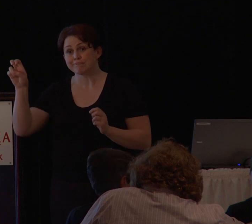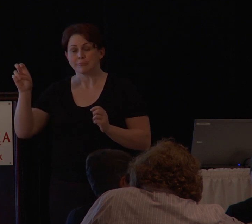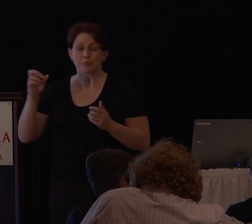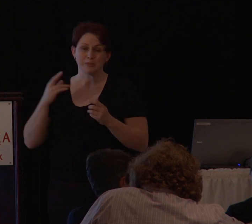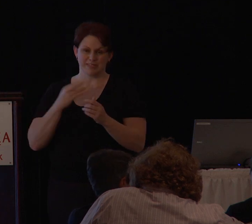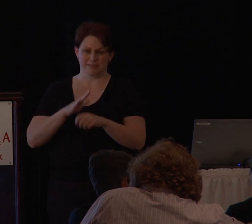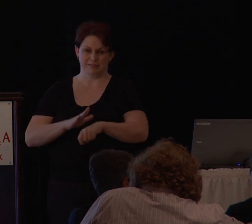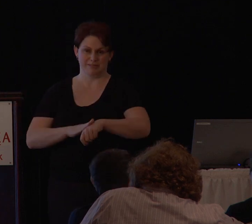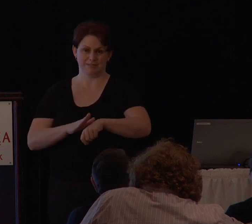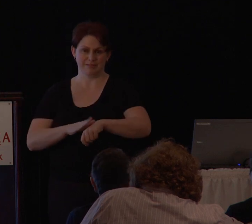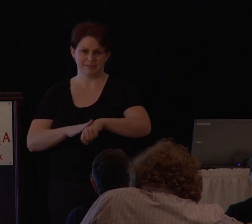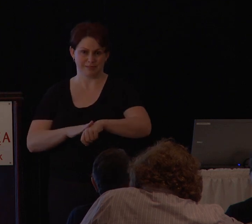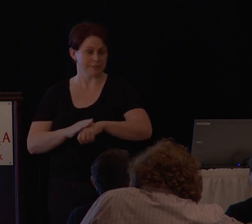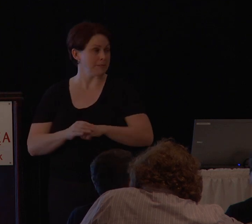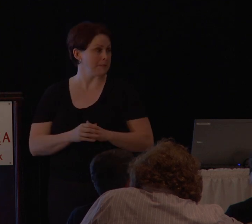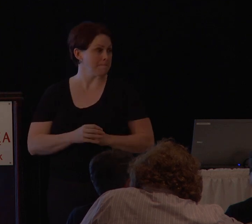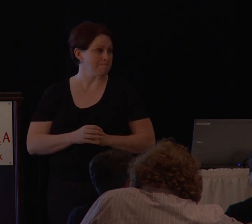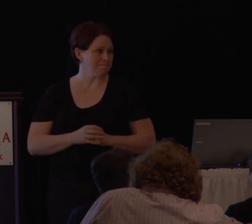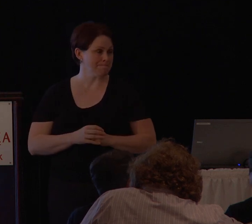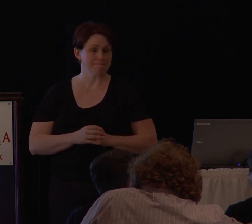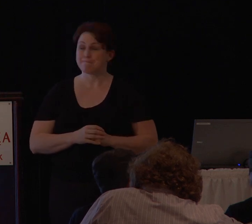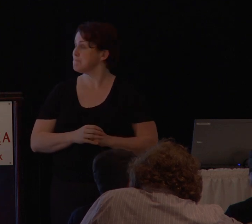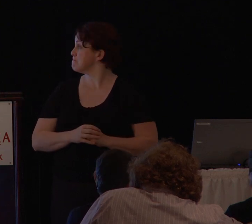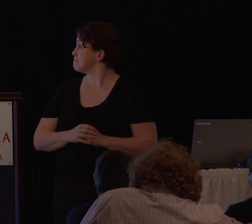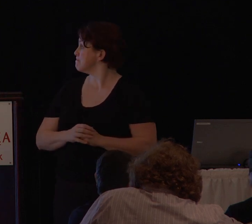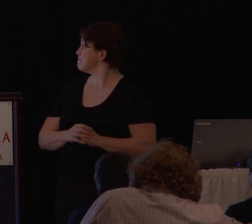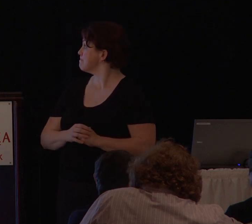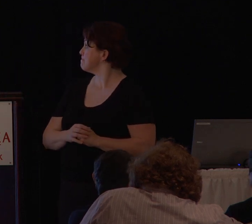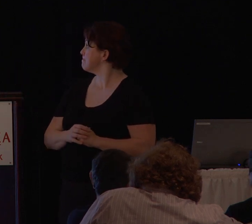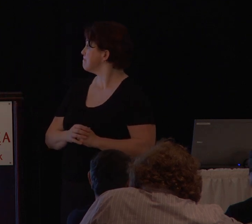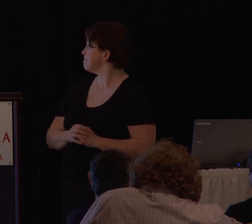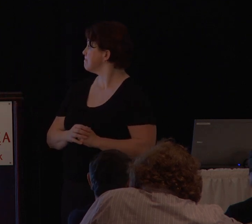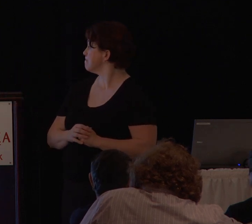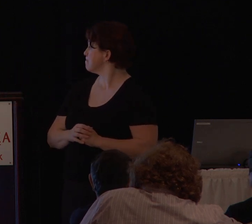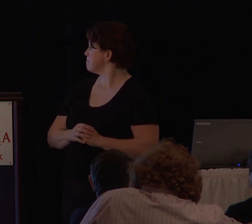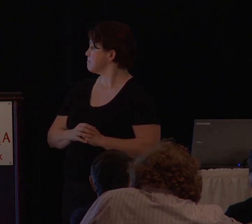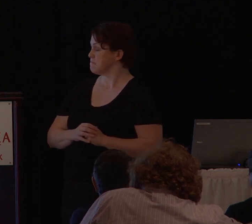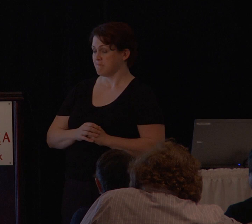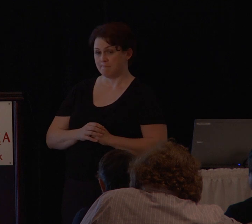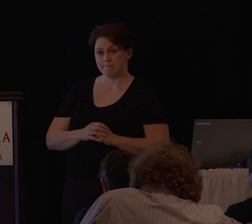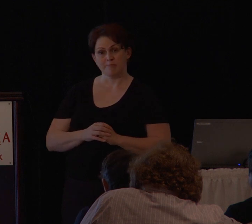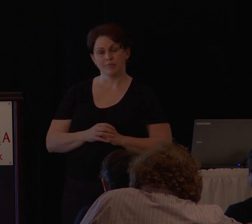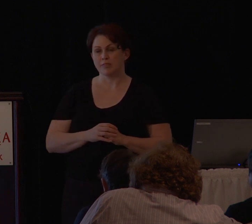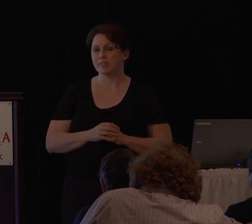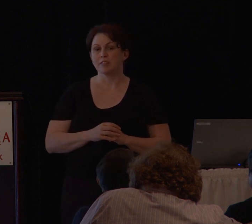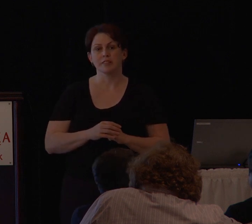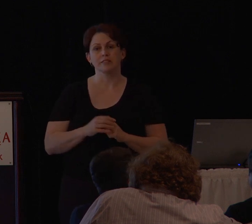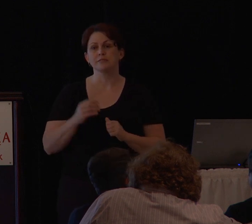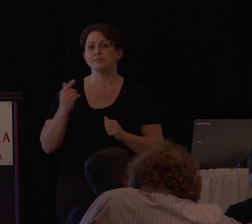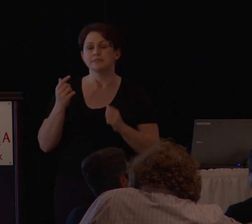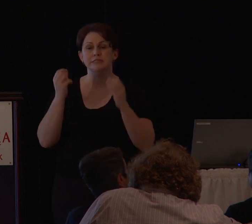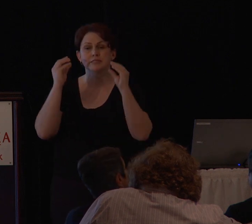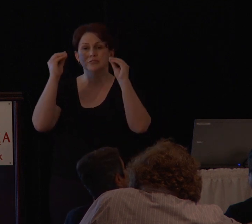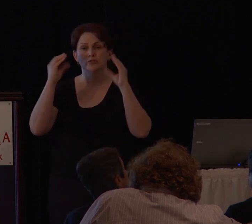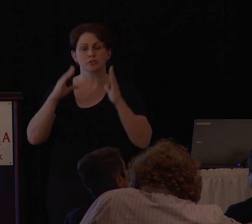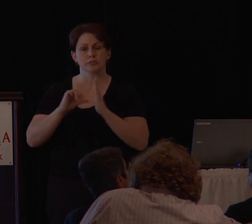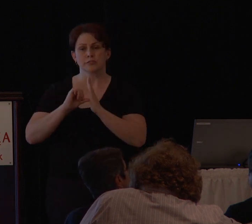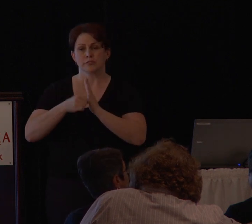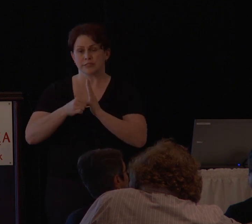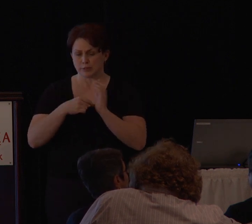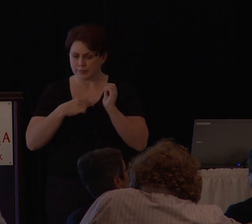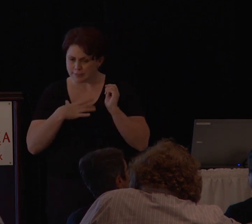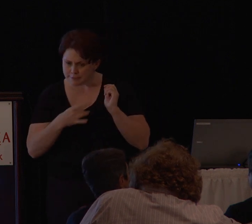And also most of the teachers had mentioned it's very important to build on the students' interests. A lot of times, one